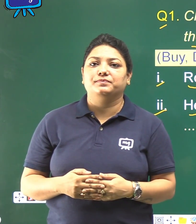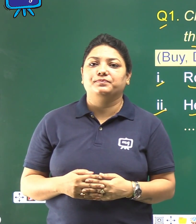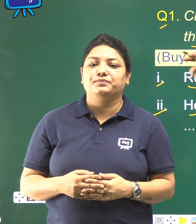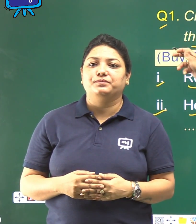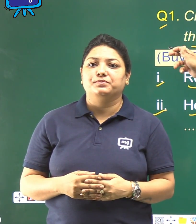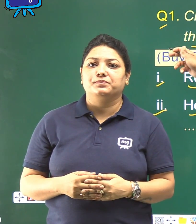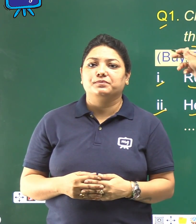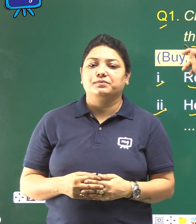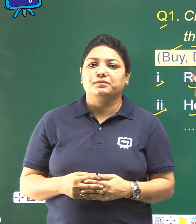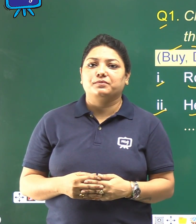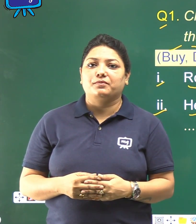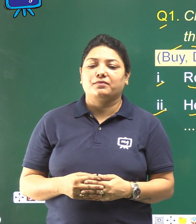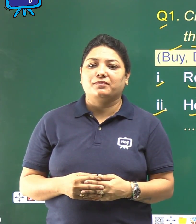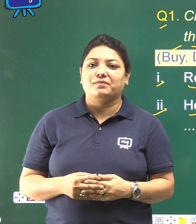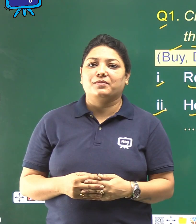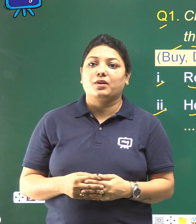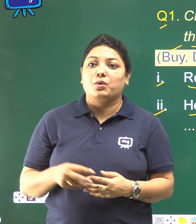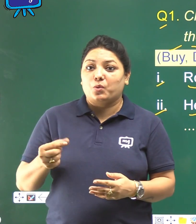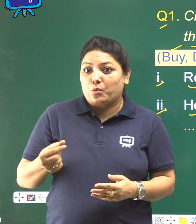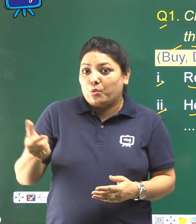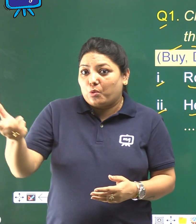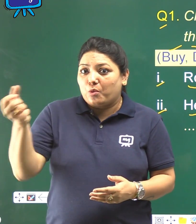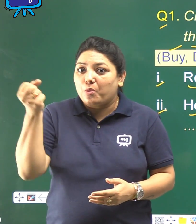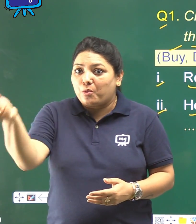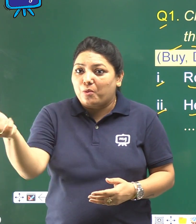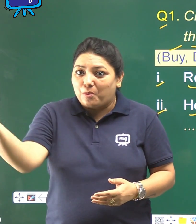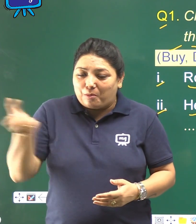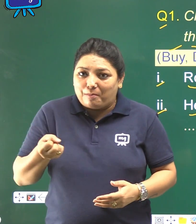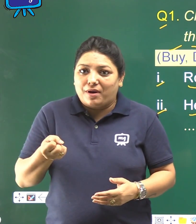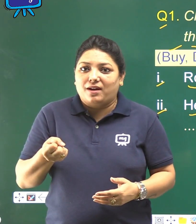to buy a new car.